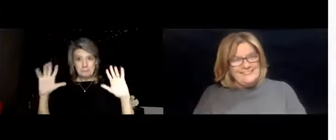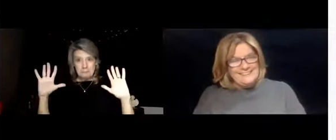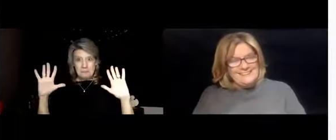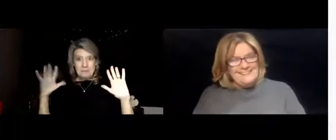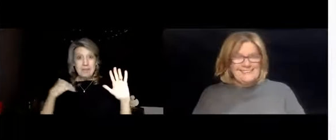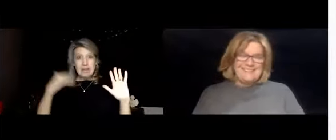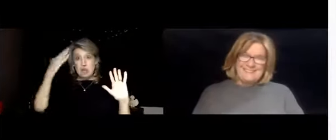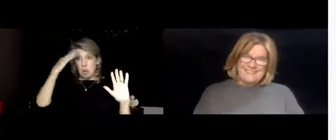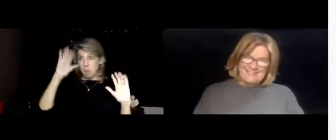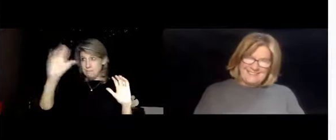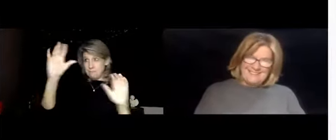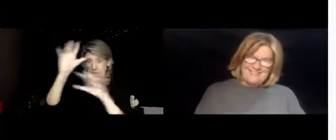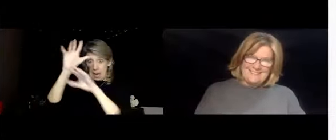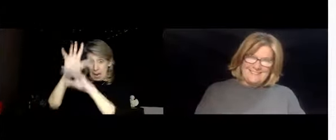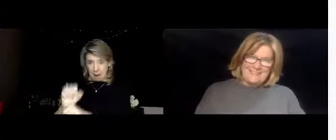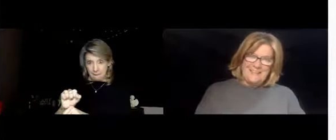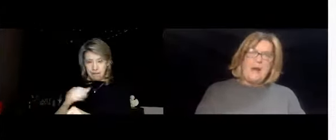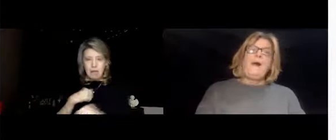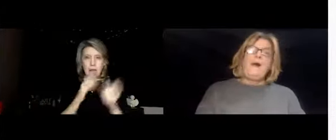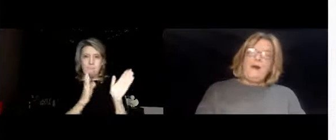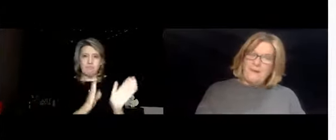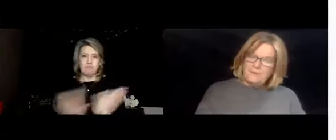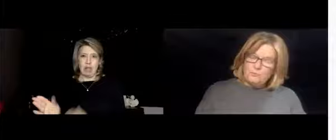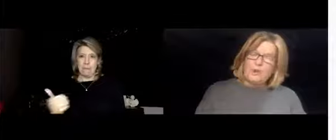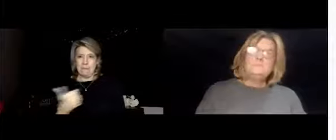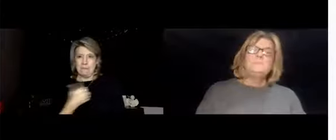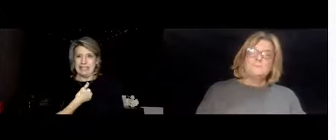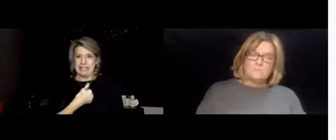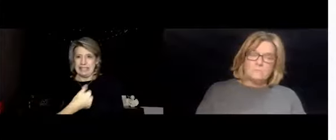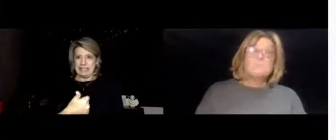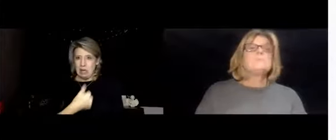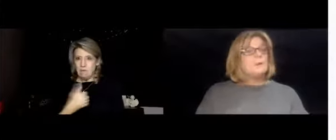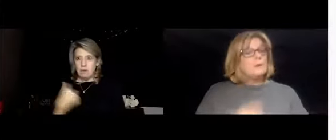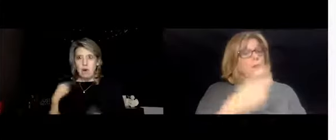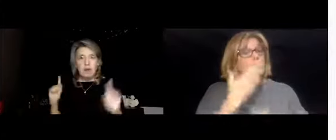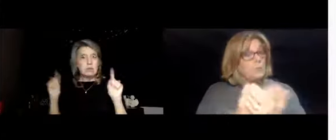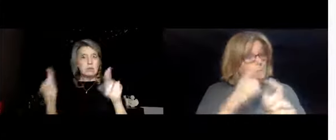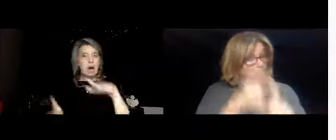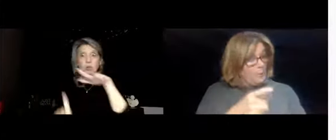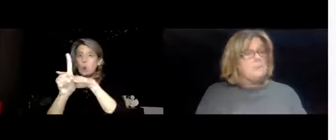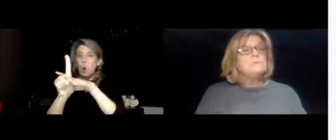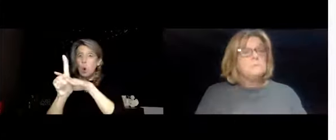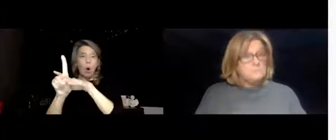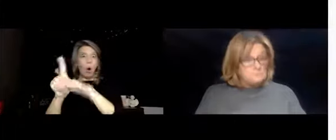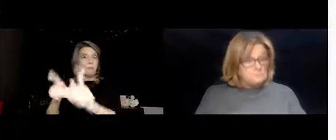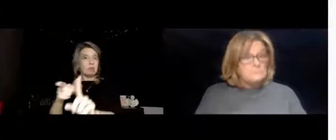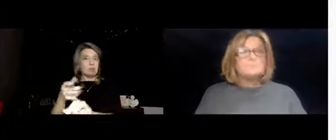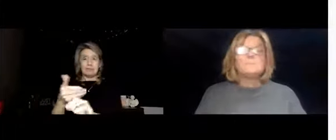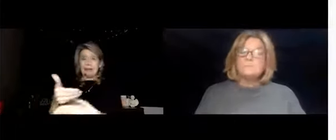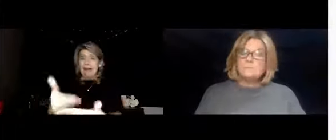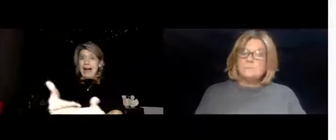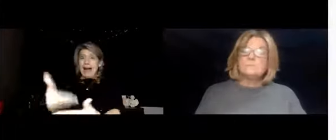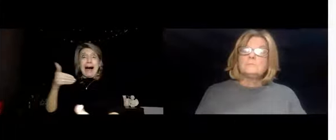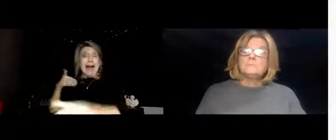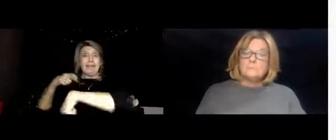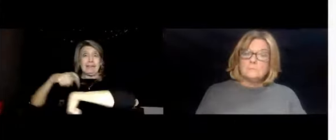and I have to keep my composure. But I know how my pastor is, so I'm prepared for that. Yeah, and